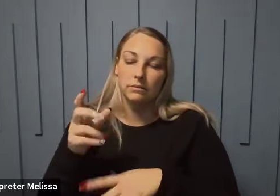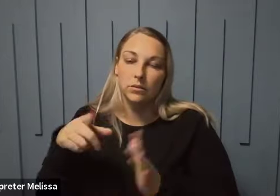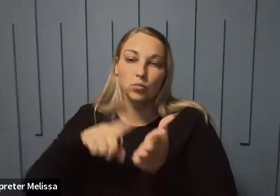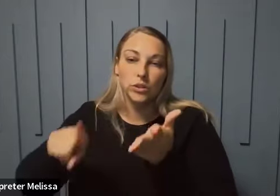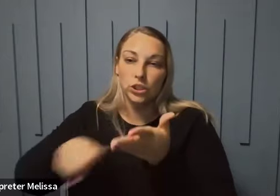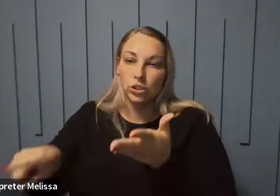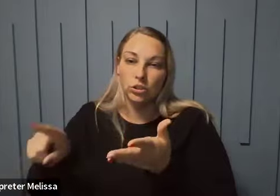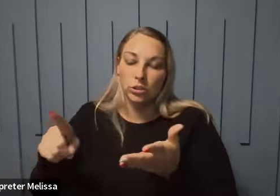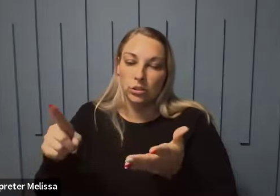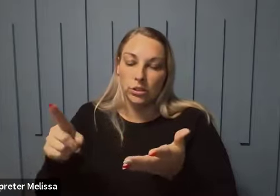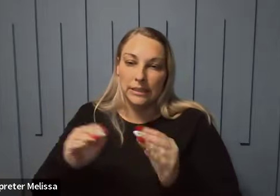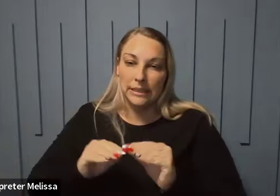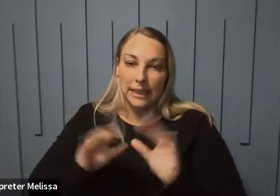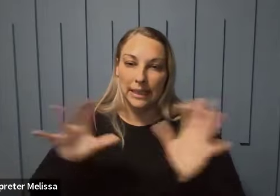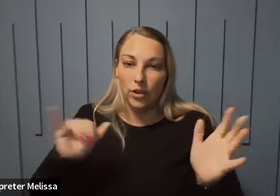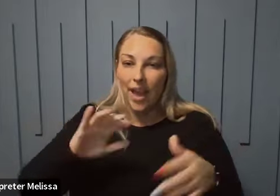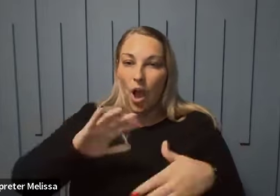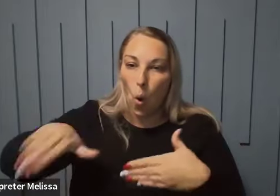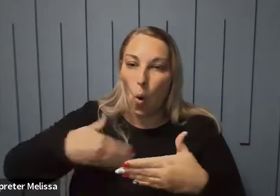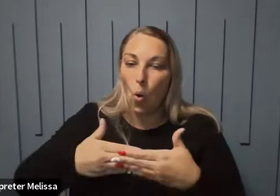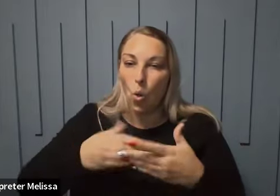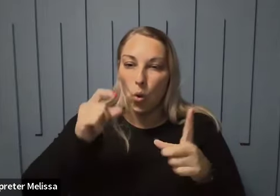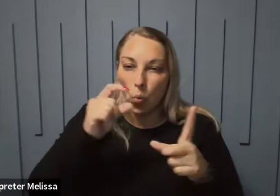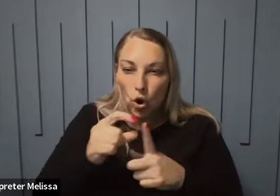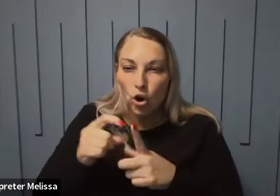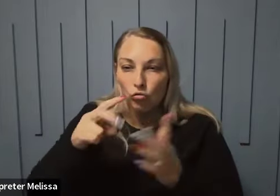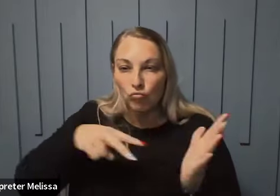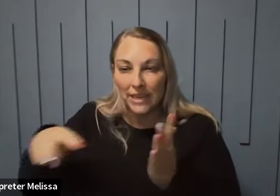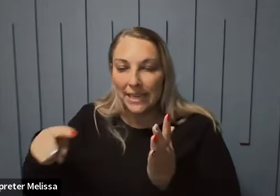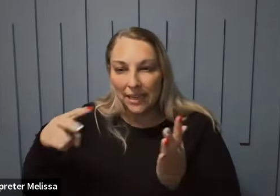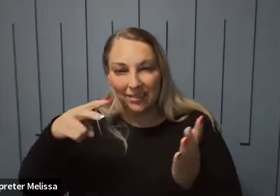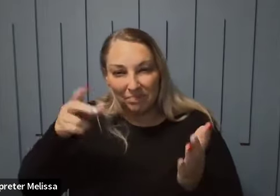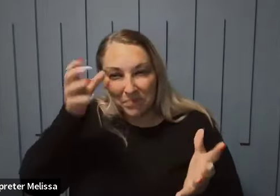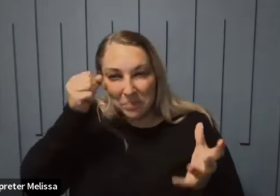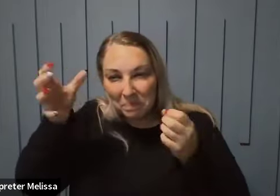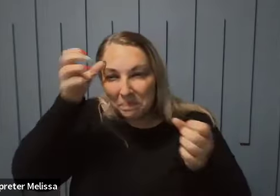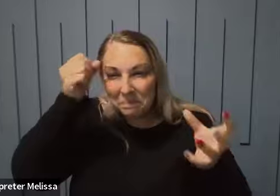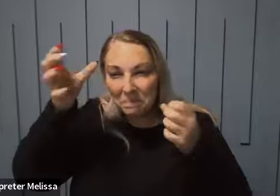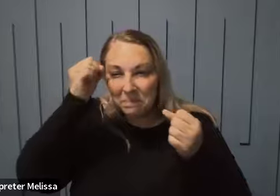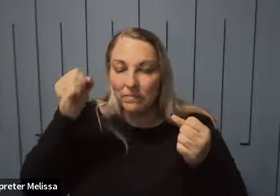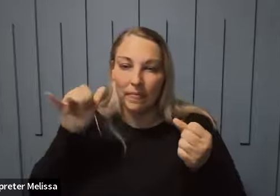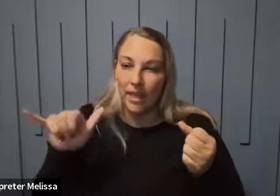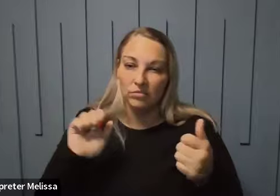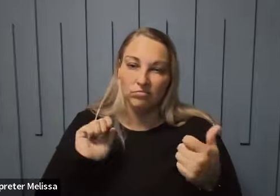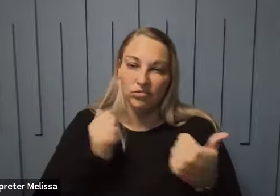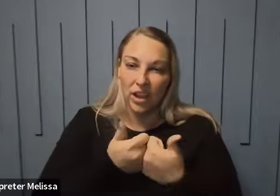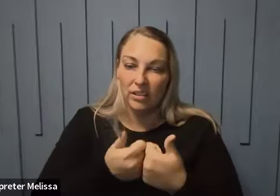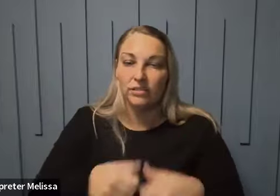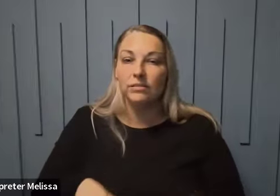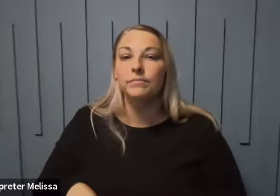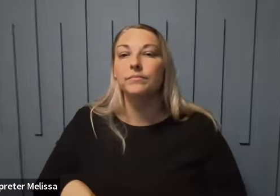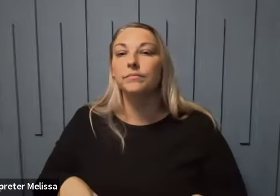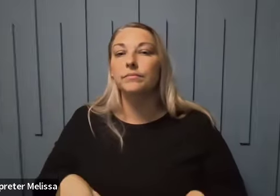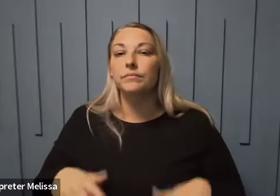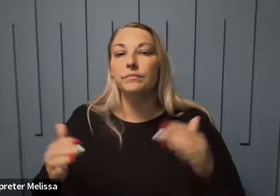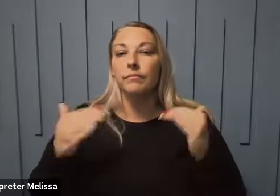on whole word reading and trying just to memorize sight words. Specificity of language. So